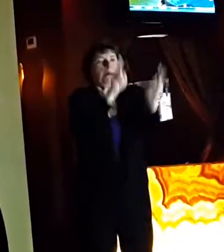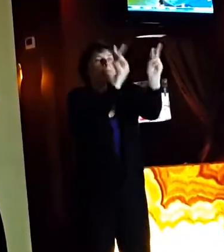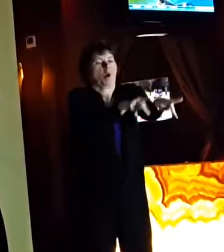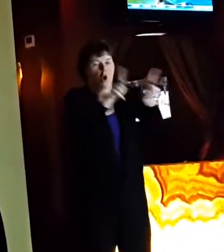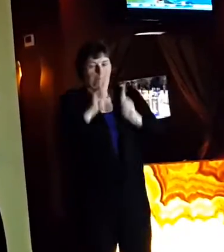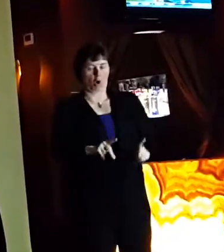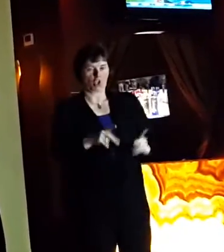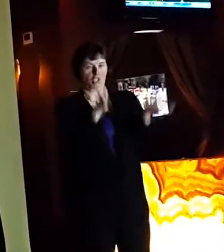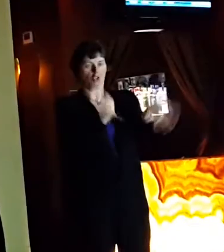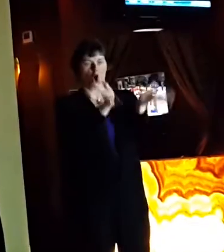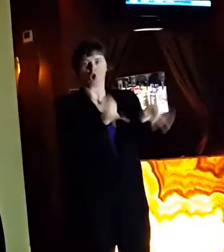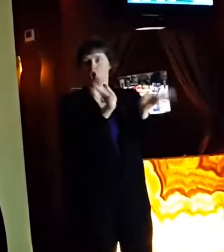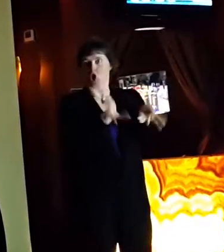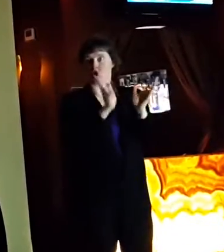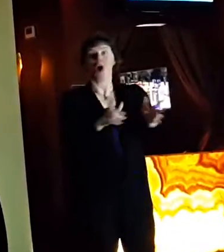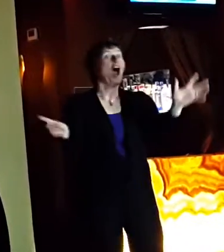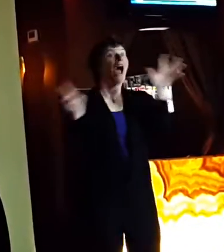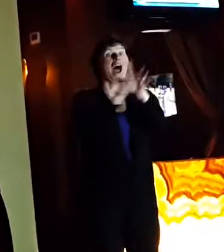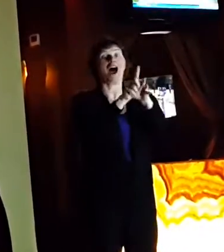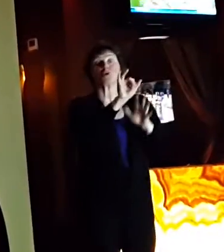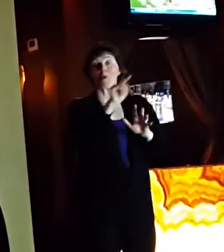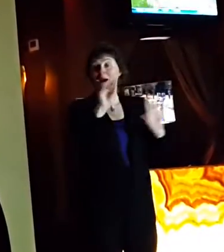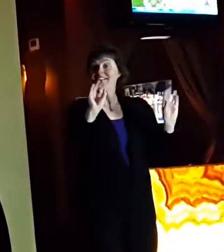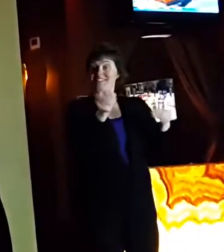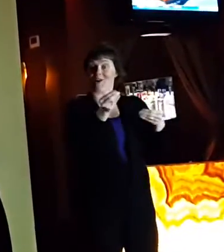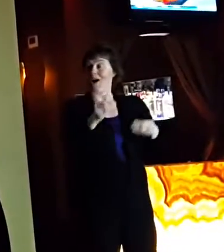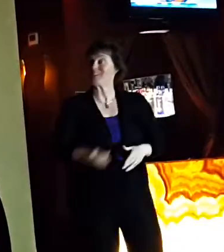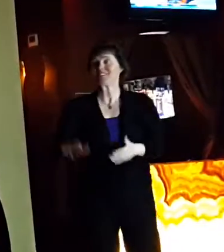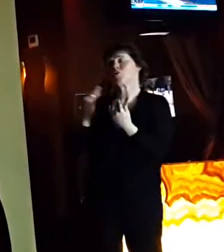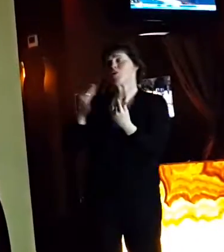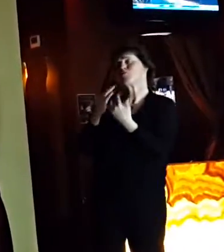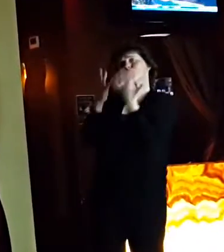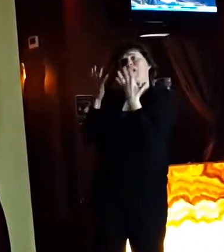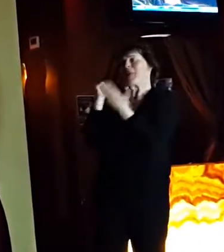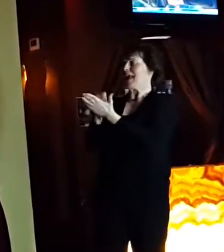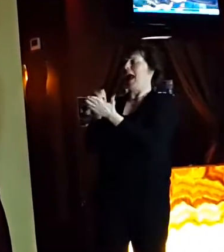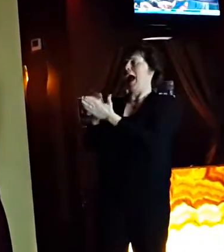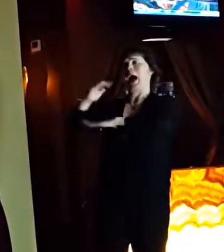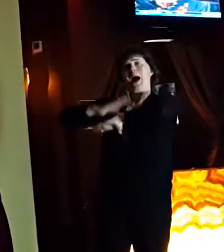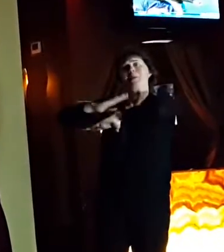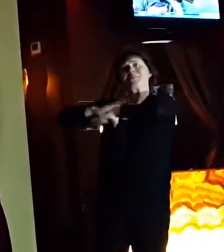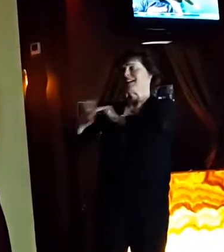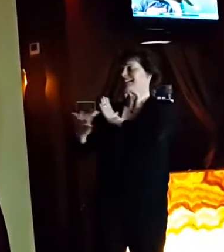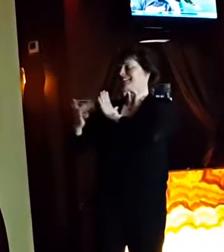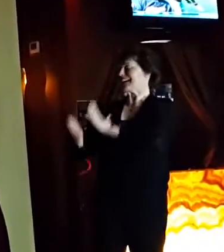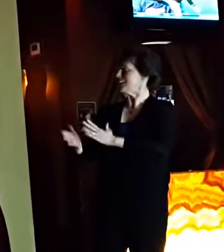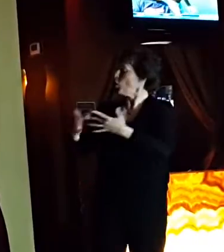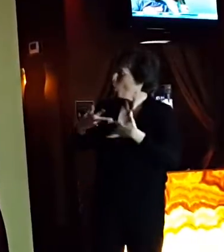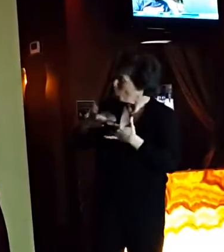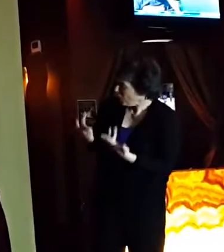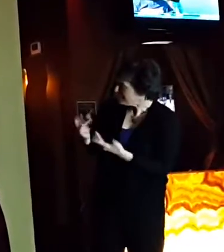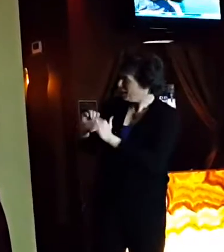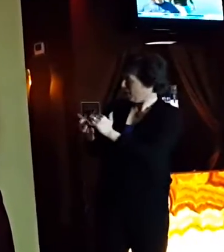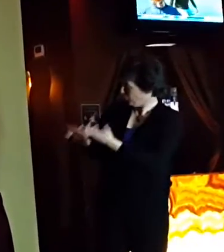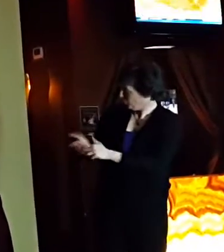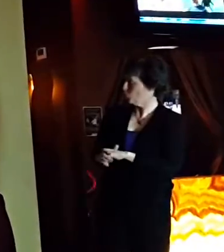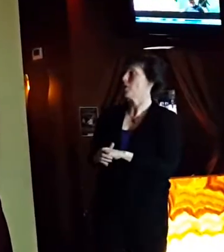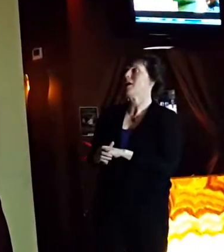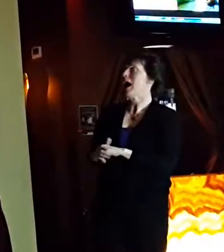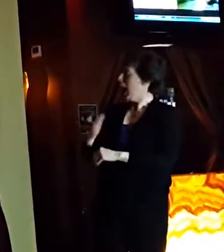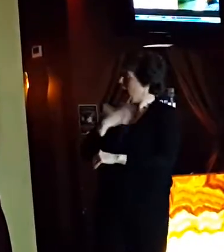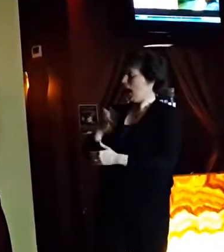people. So you show up at IT, and you're greeted by one of our friendly help desk techs, and they say, hey, how you doing today?